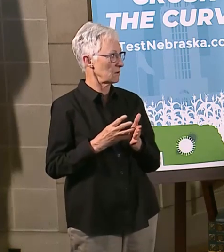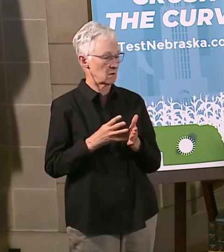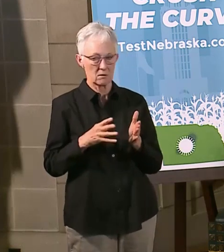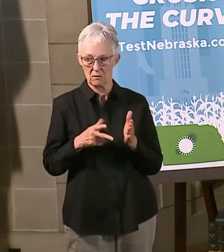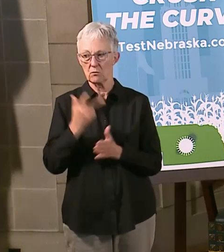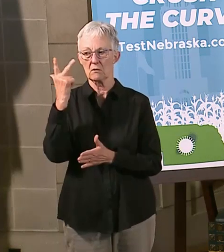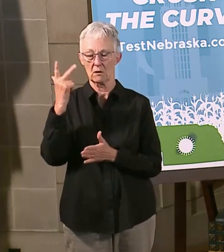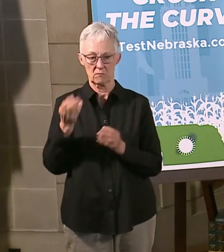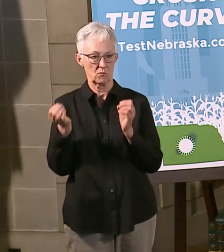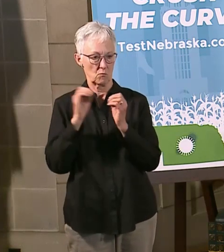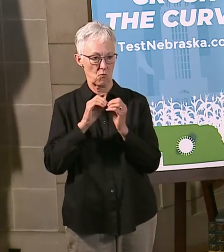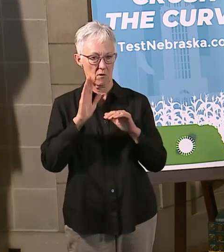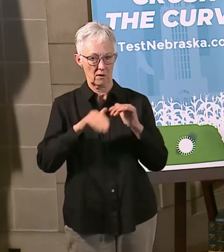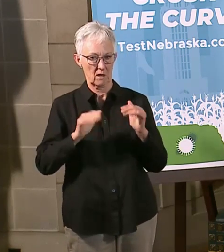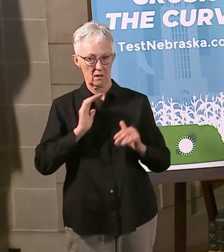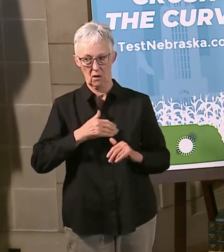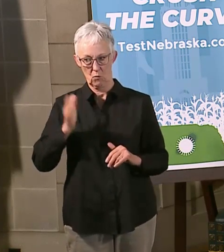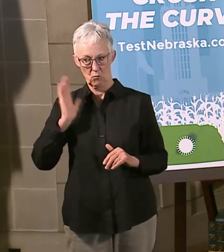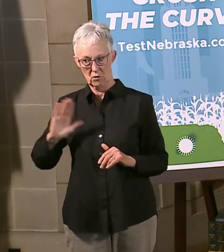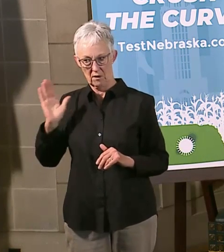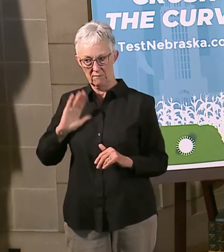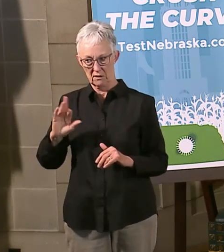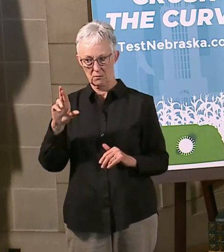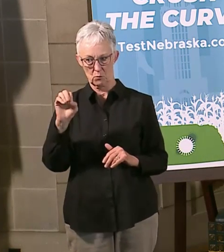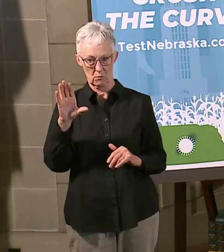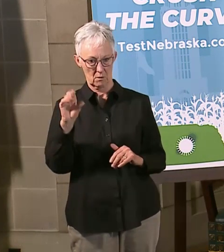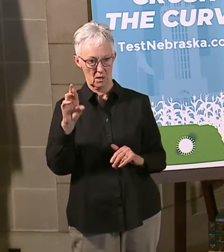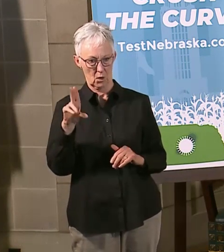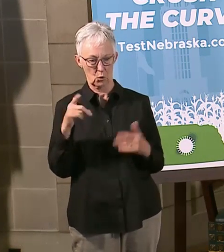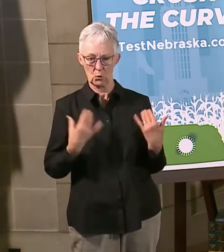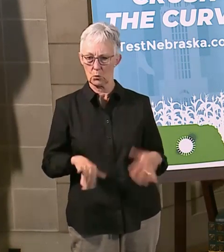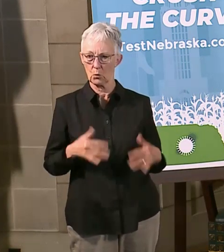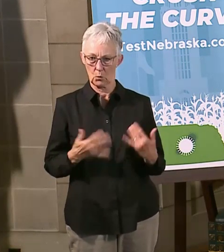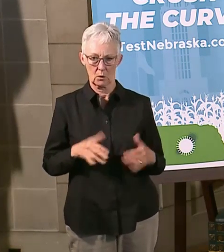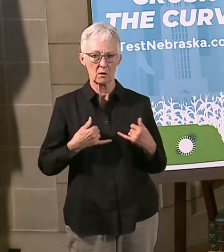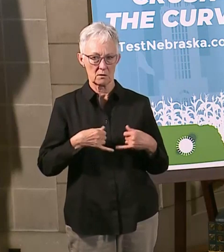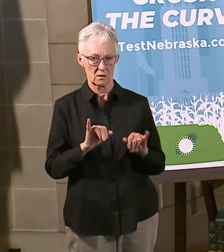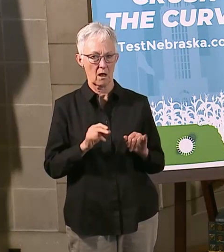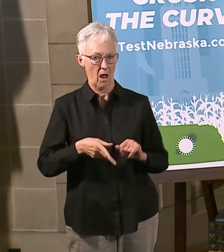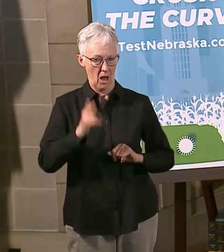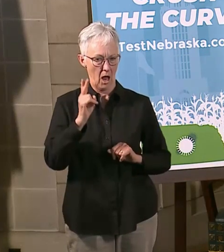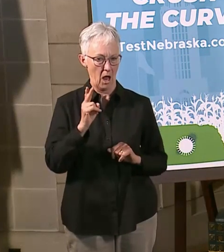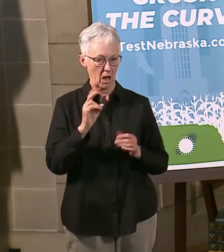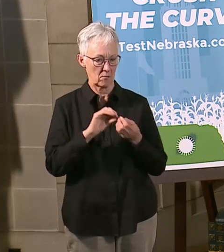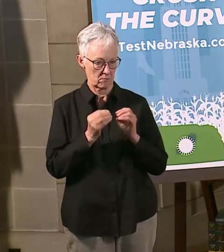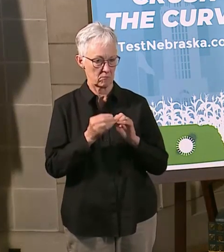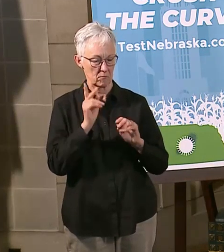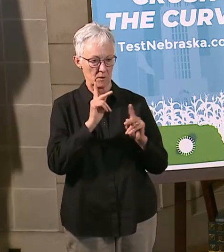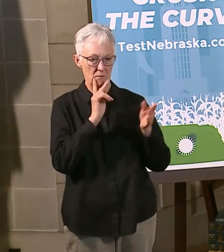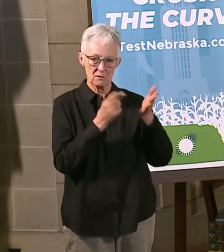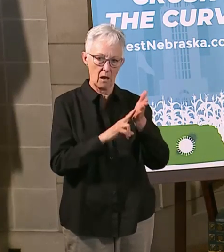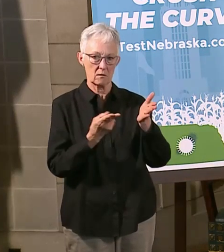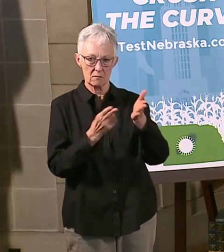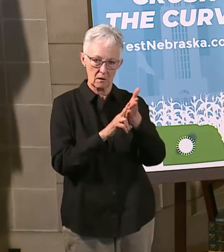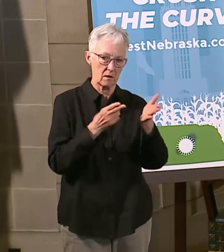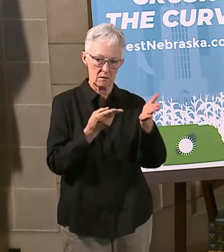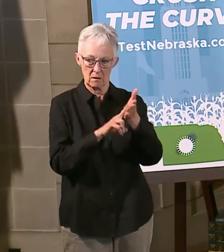three times more than our previous record before we had the pandemic. So still at a high rate of people signing up for